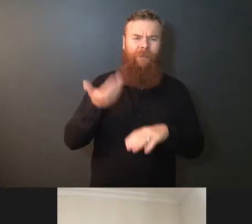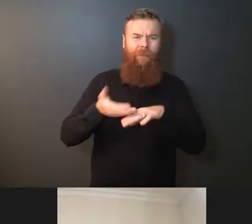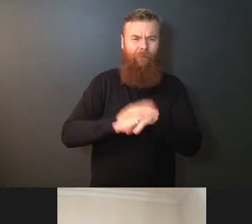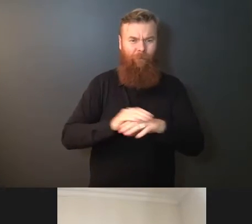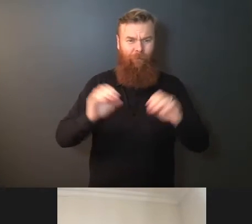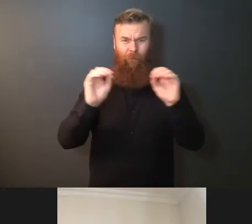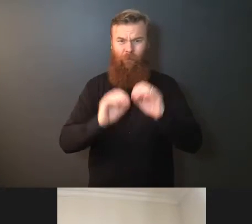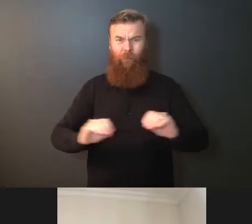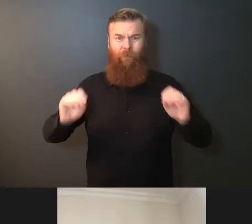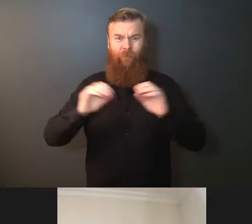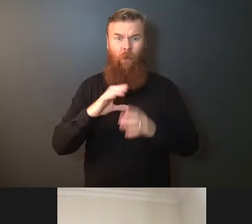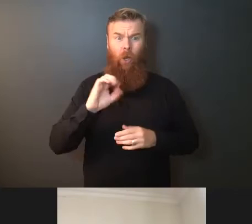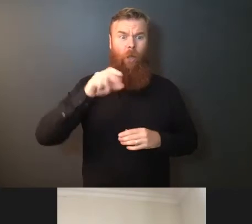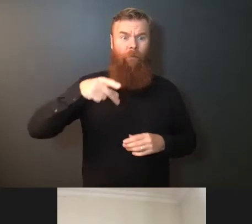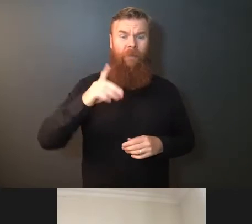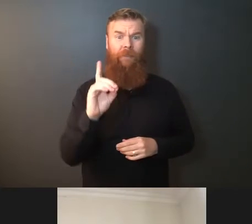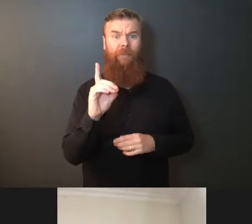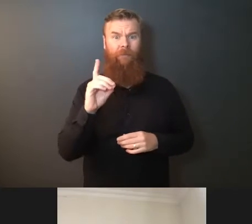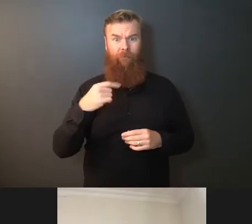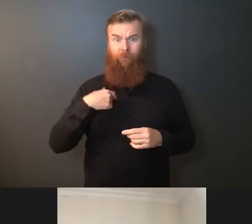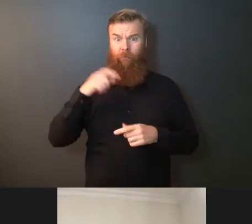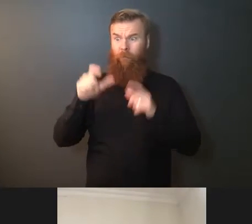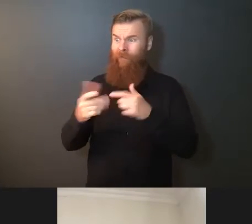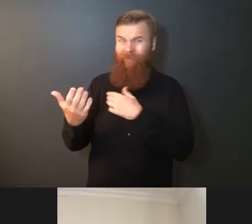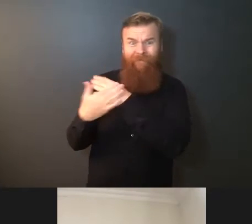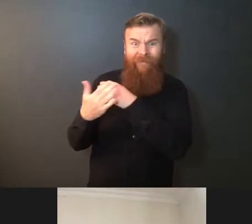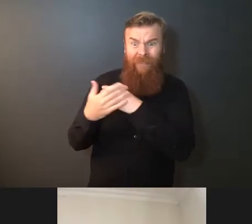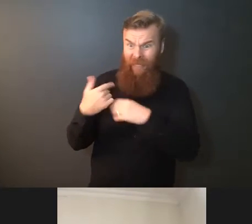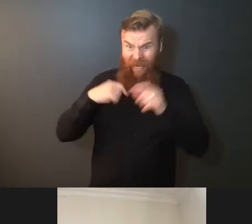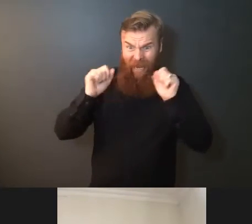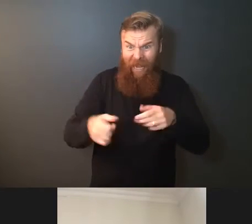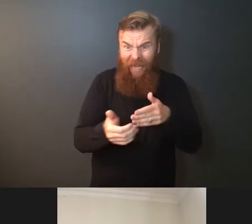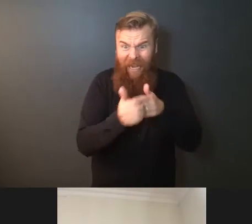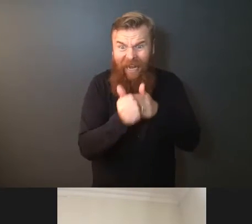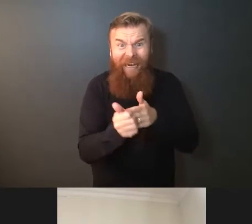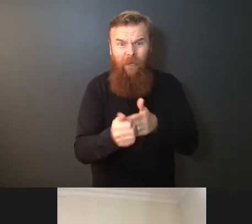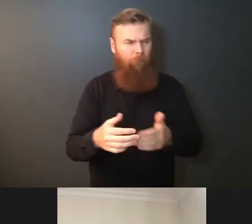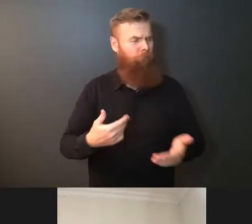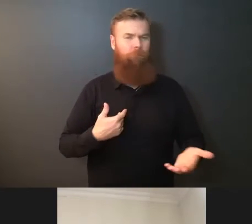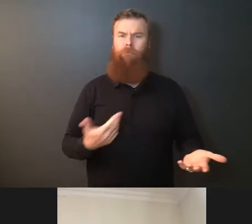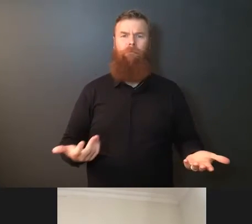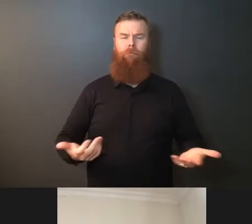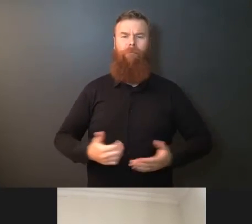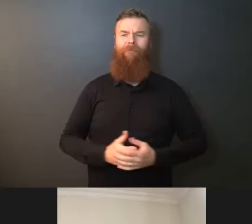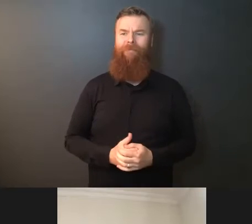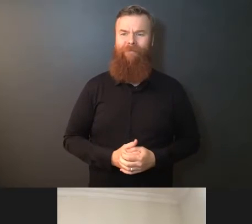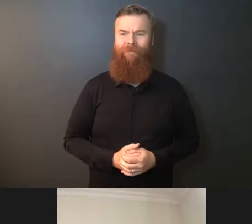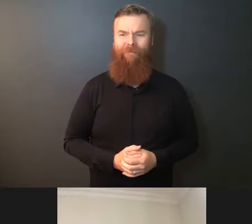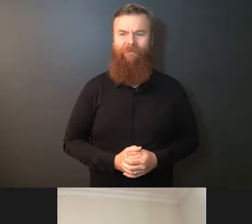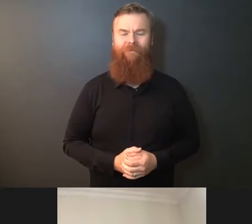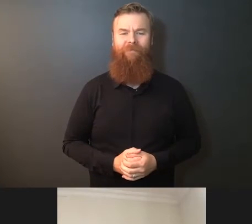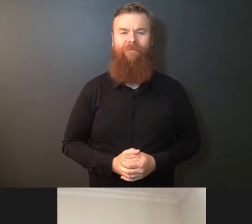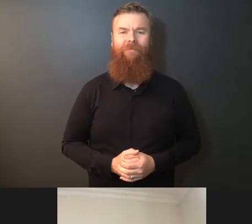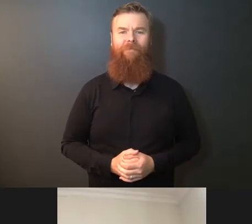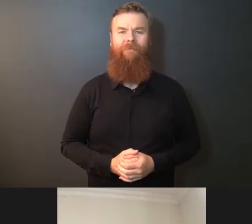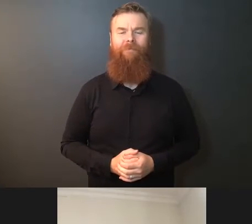saying to me that I could lead. The OPD had a history and I recognized the